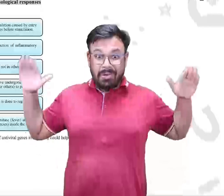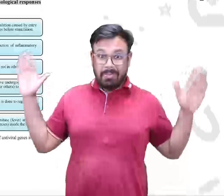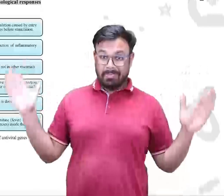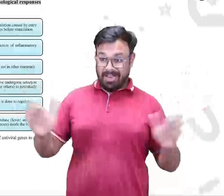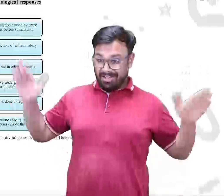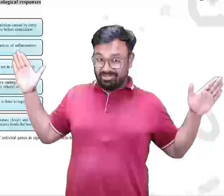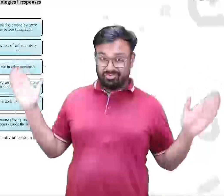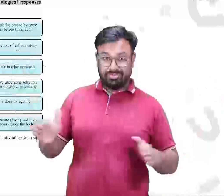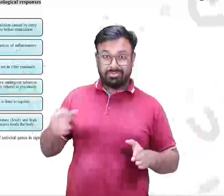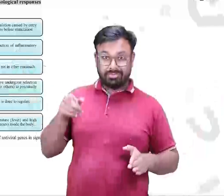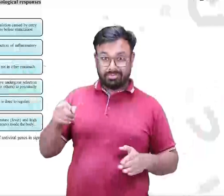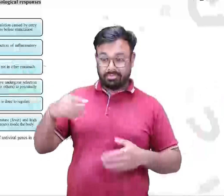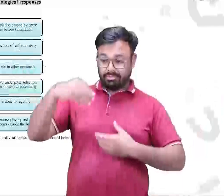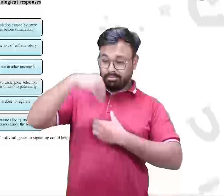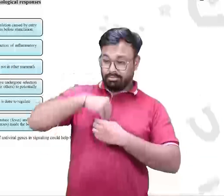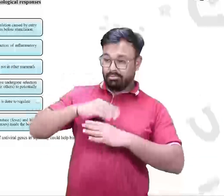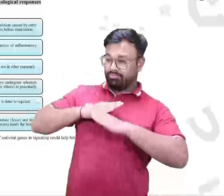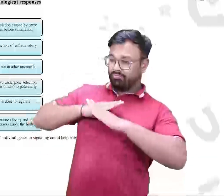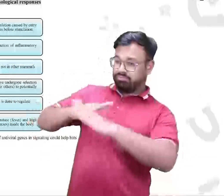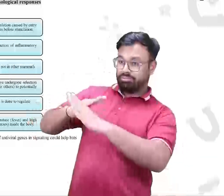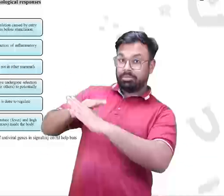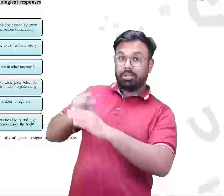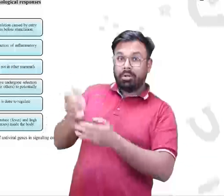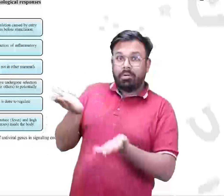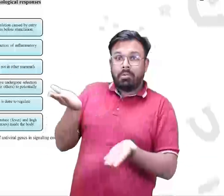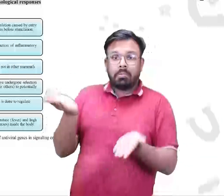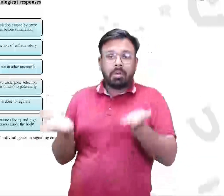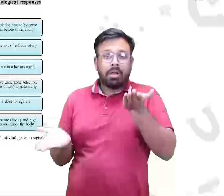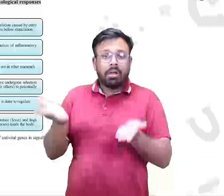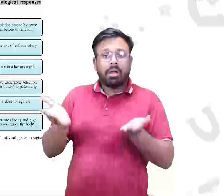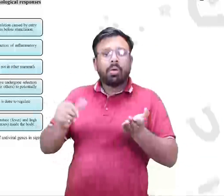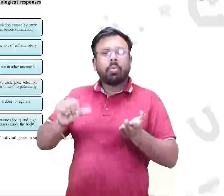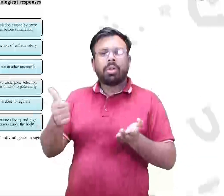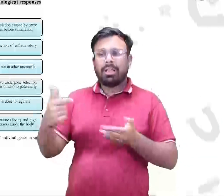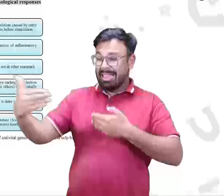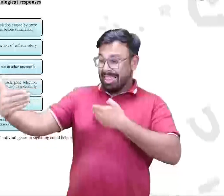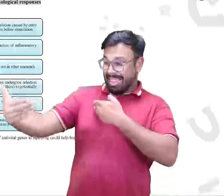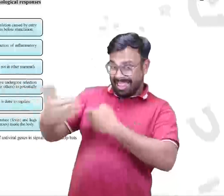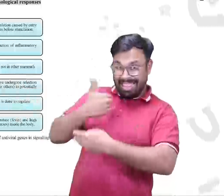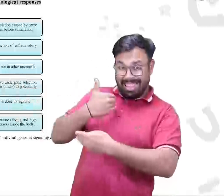How bats stay healthy despite carrying viruses?